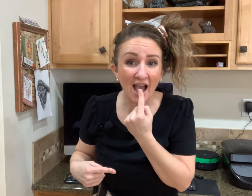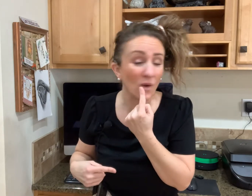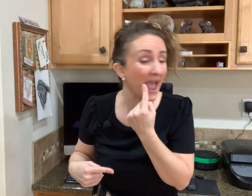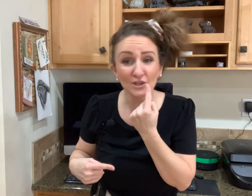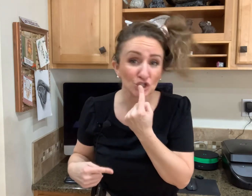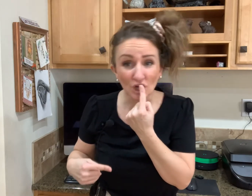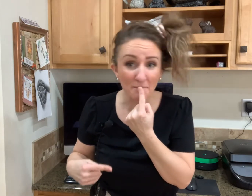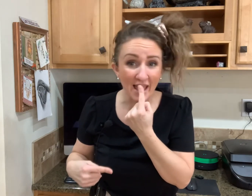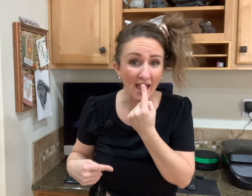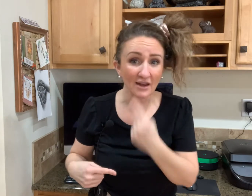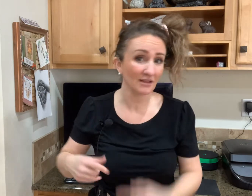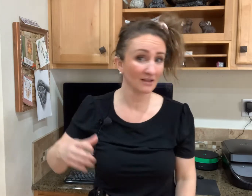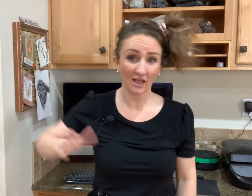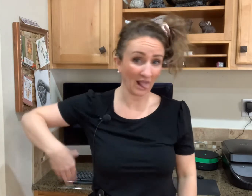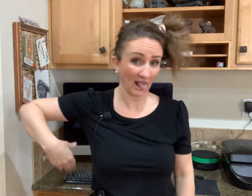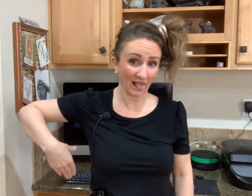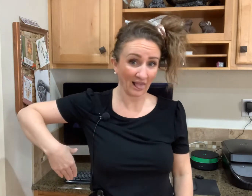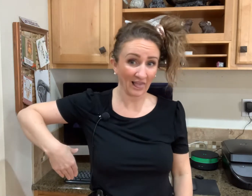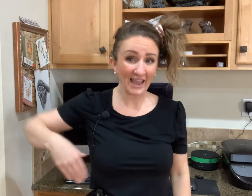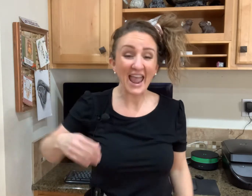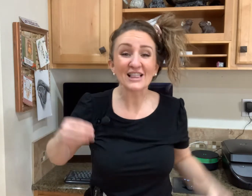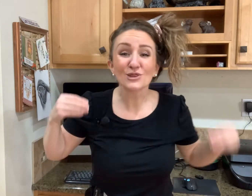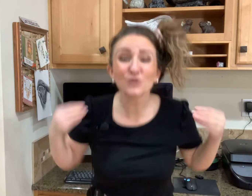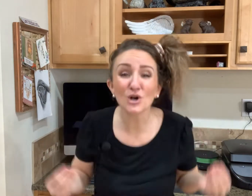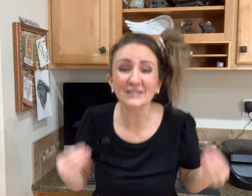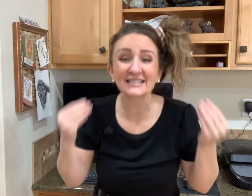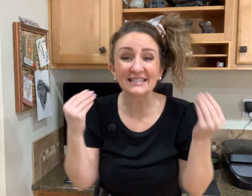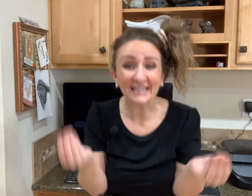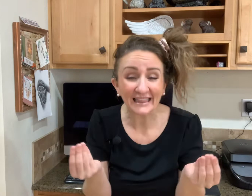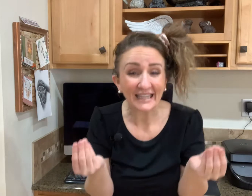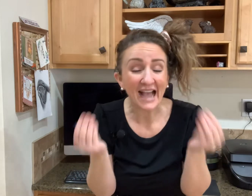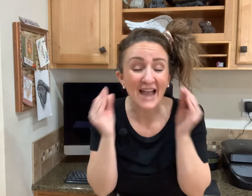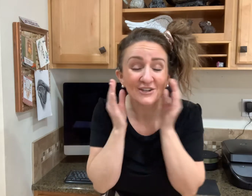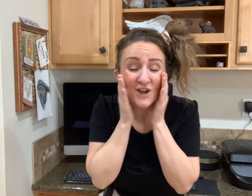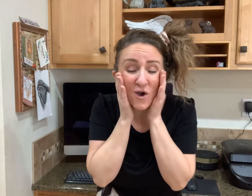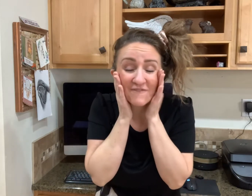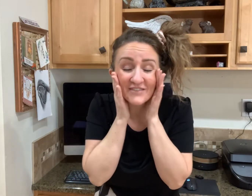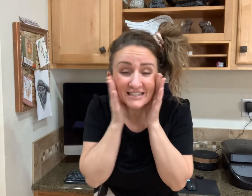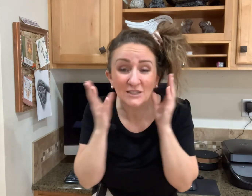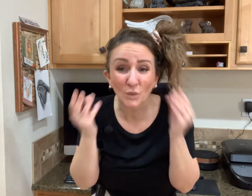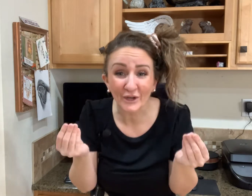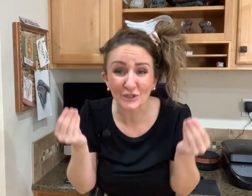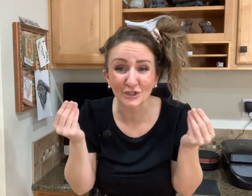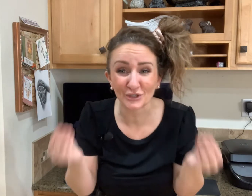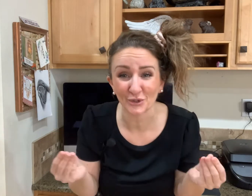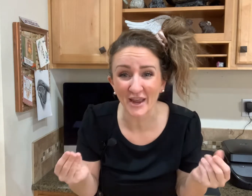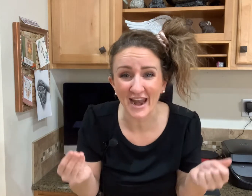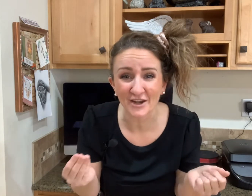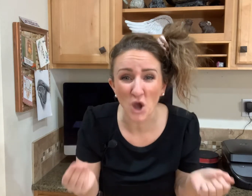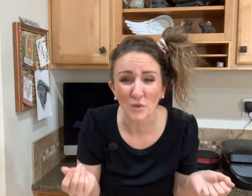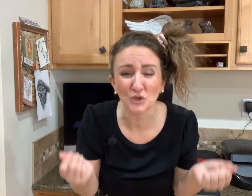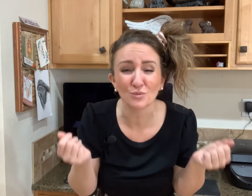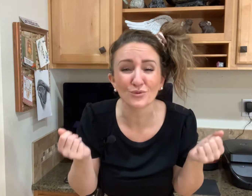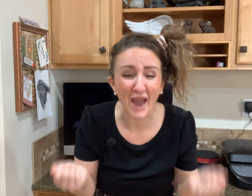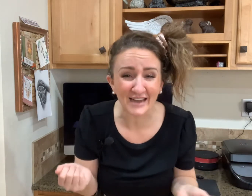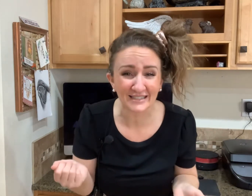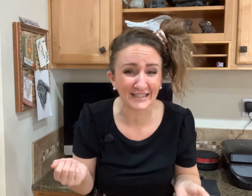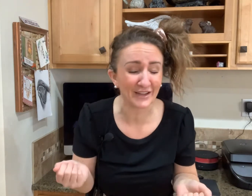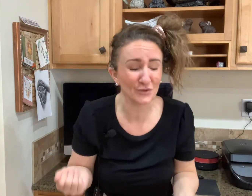and shook my head. It looks silly. I know it feels weird to do it, and I know when you practice it, you